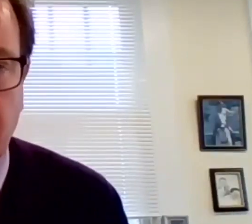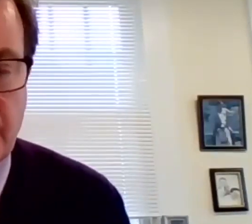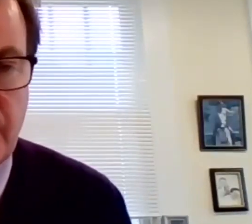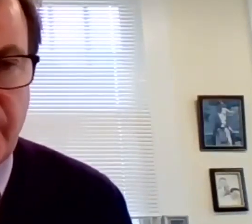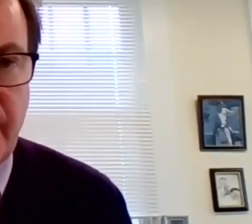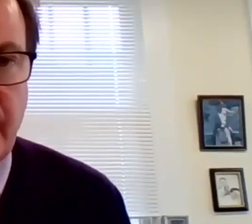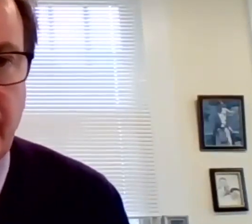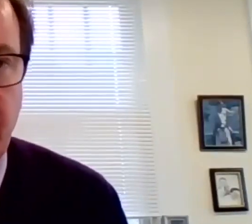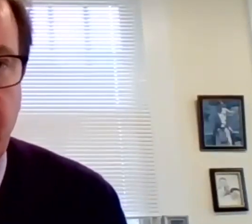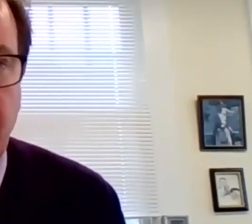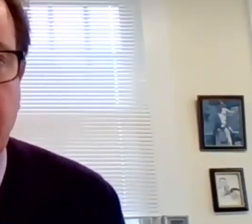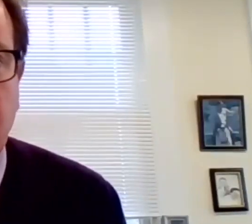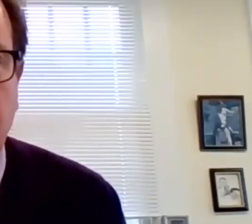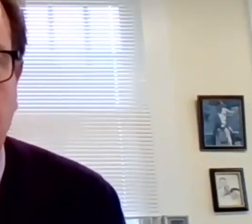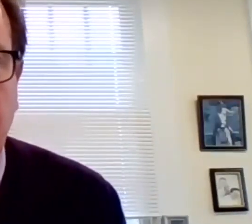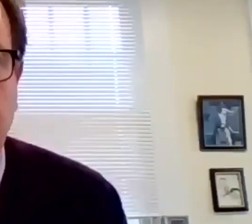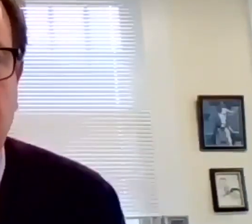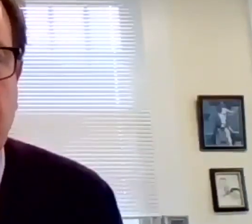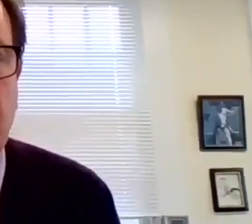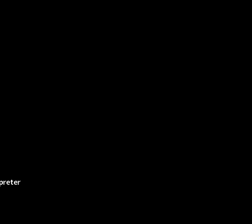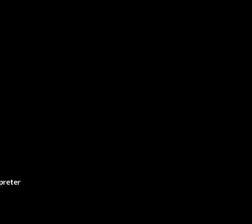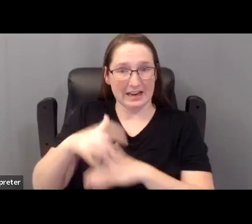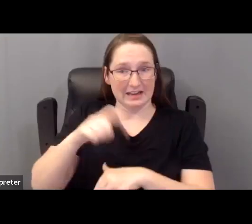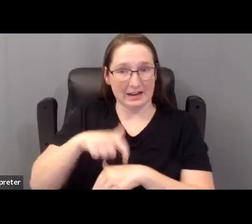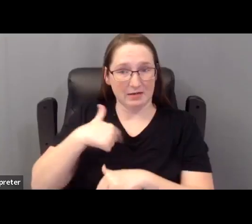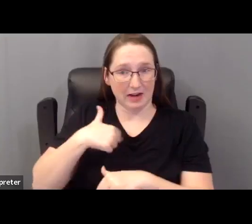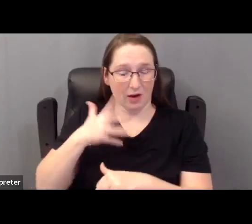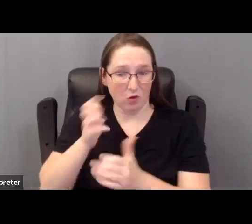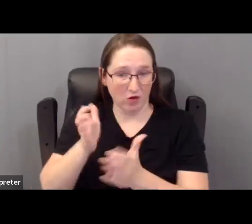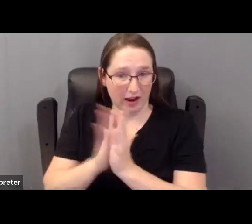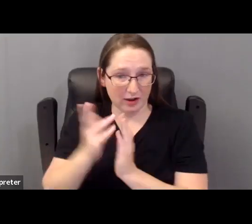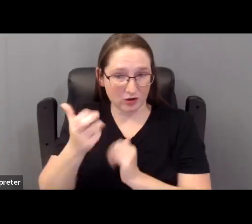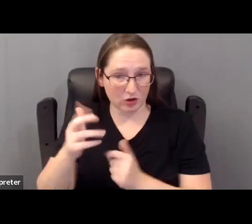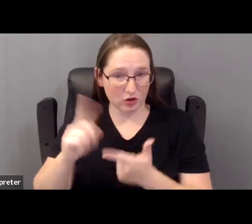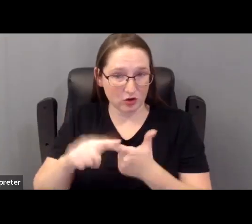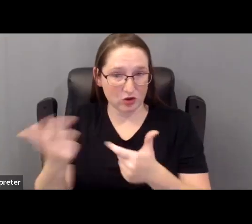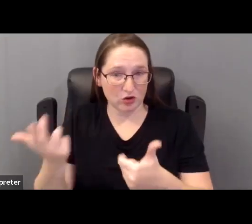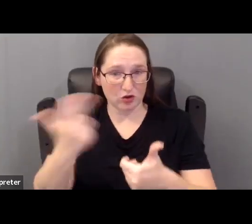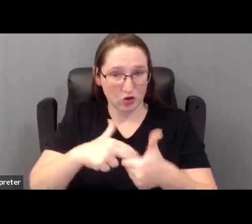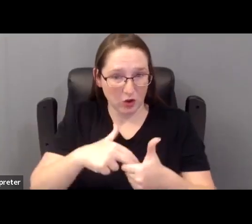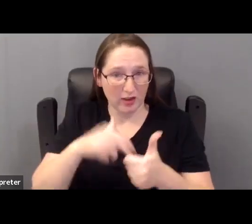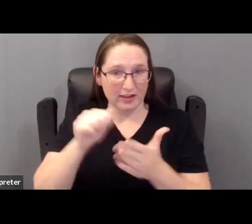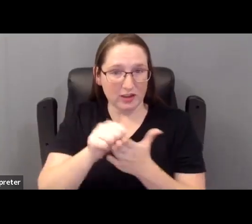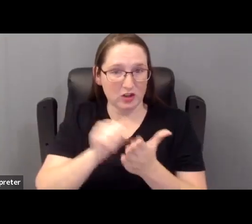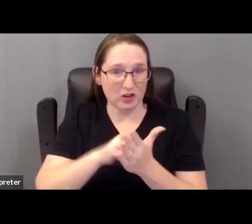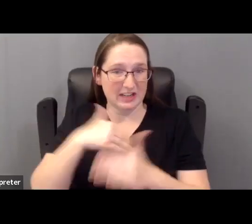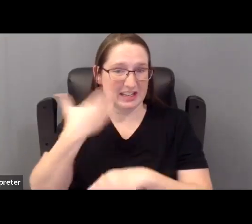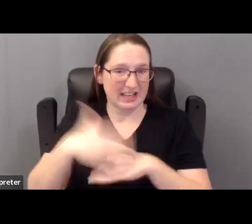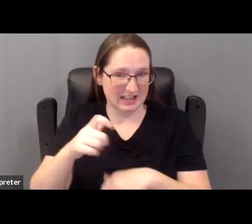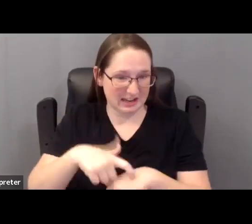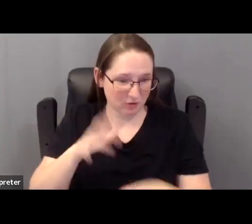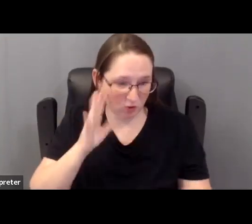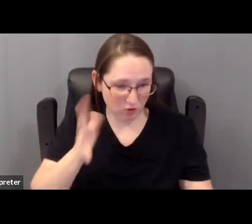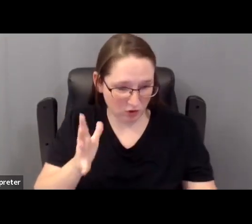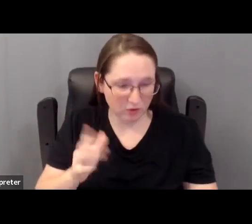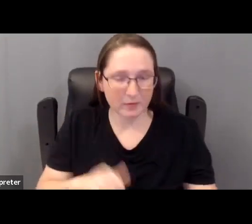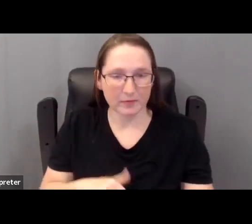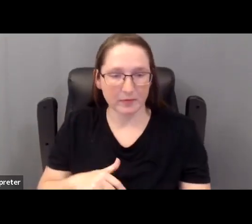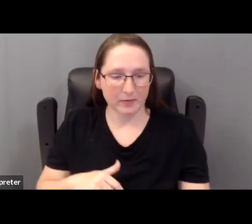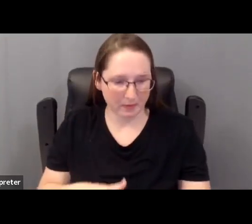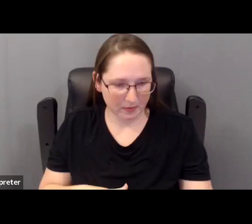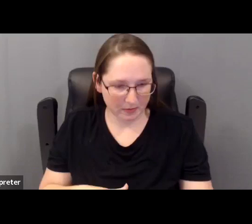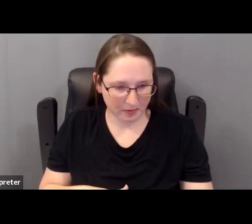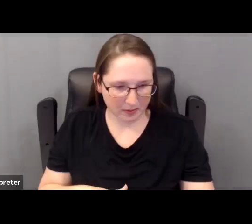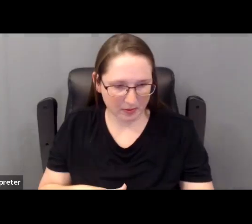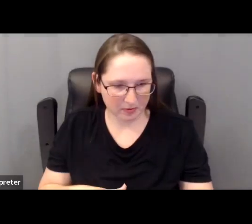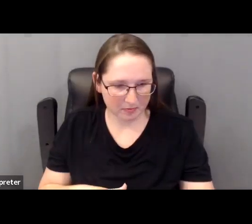and talk to us about that next time. So I'll ask her to join the agenda next time. And I'm just going to make a note of that if